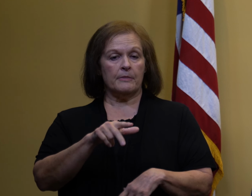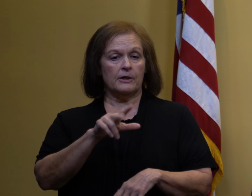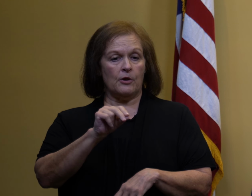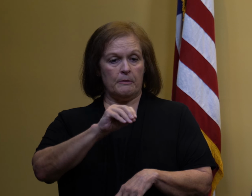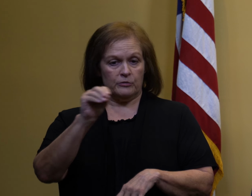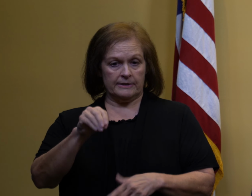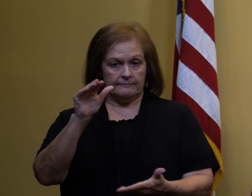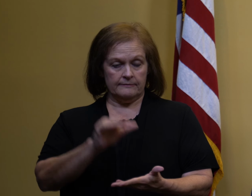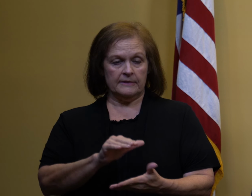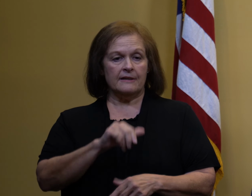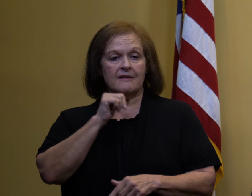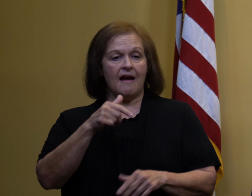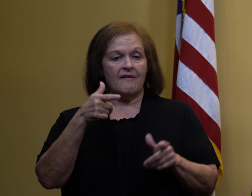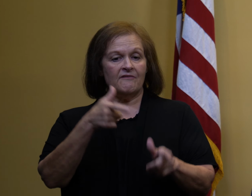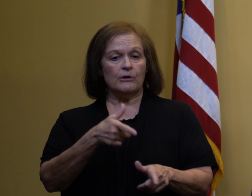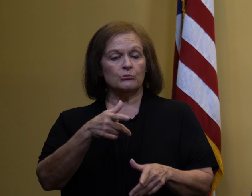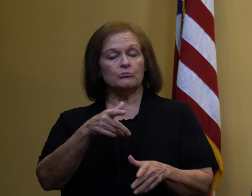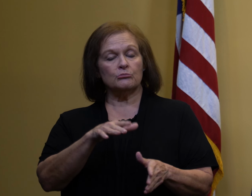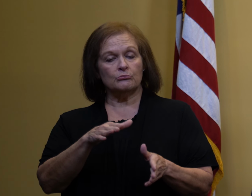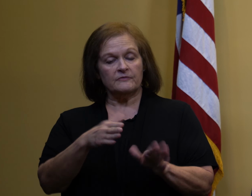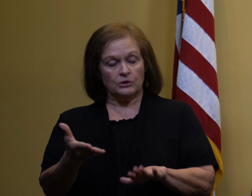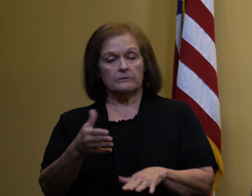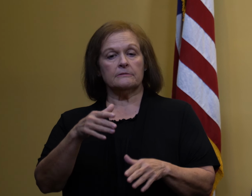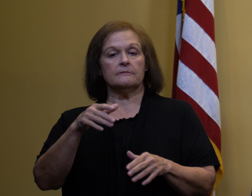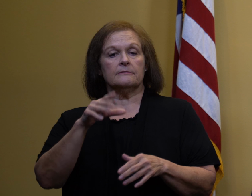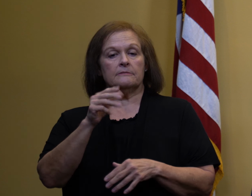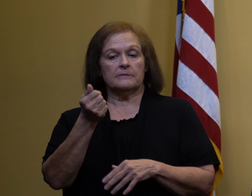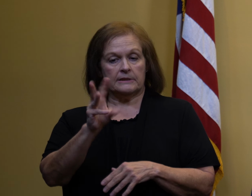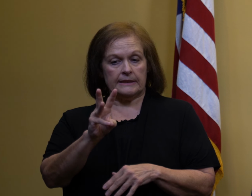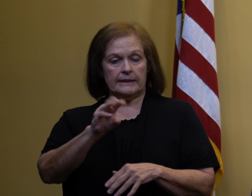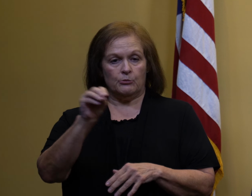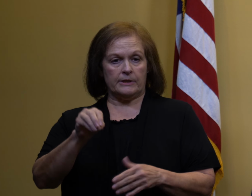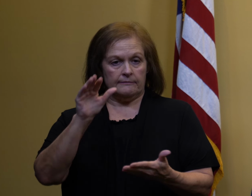30%. Non-fatal shooting incidents are down 16%.